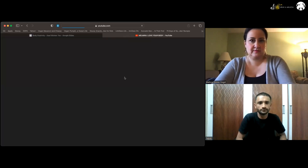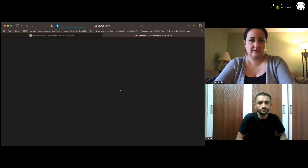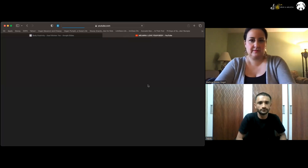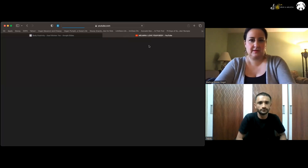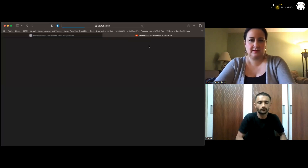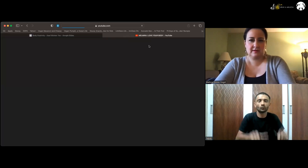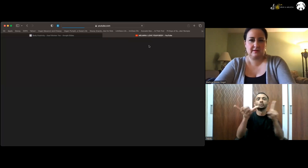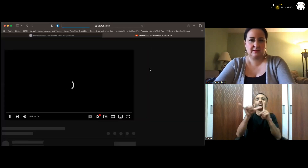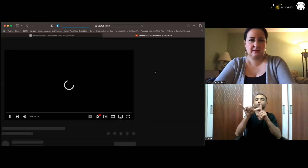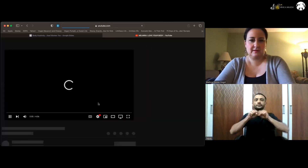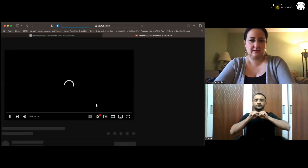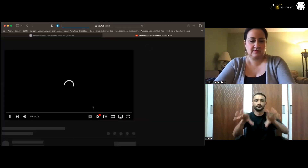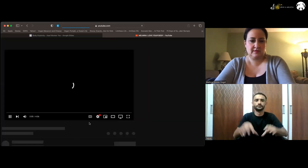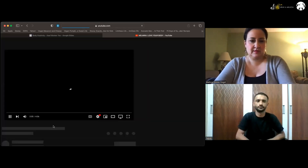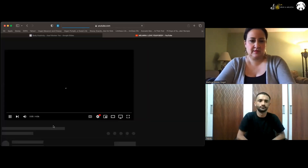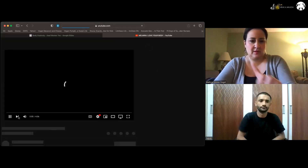So let me try.